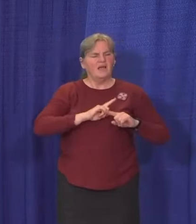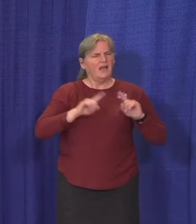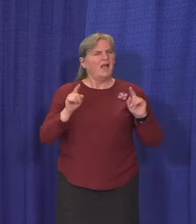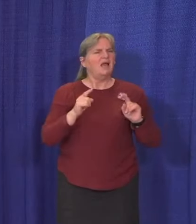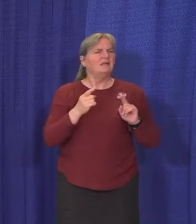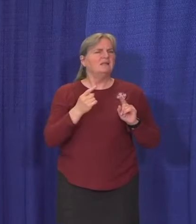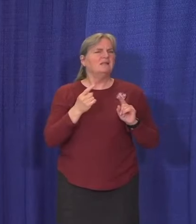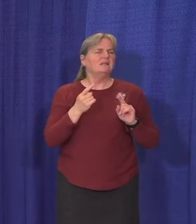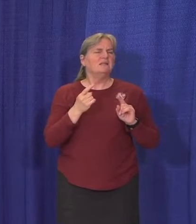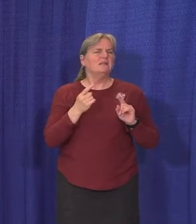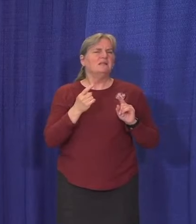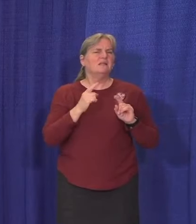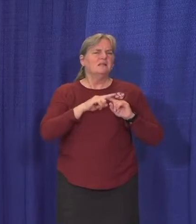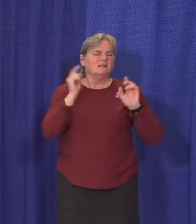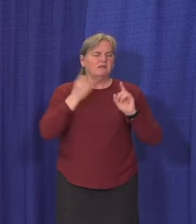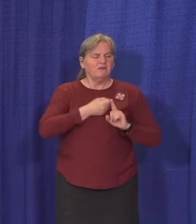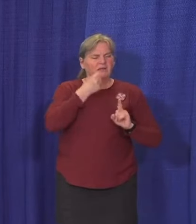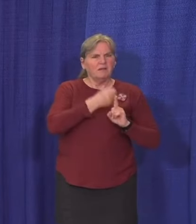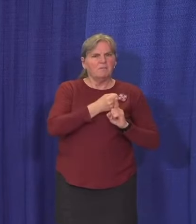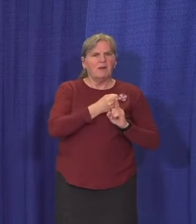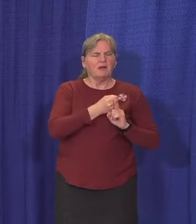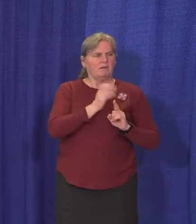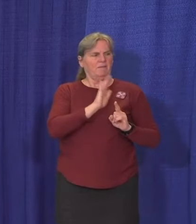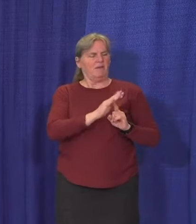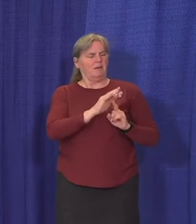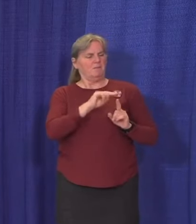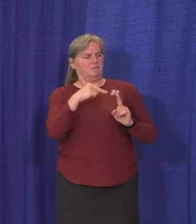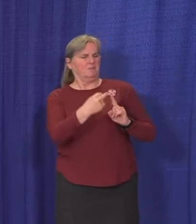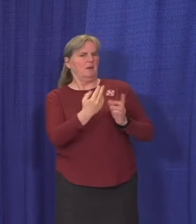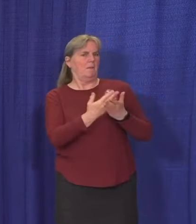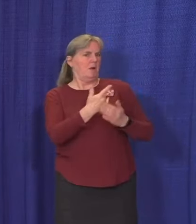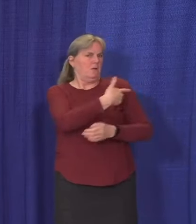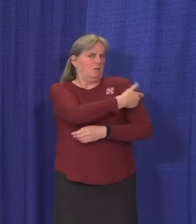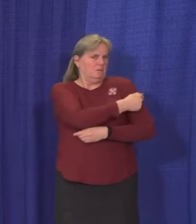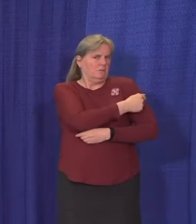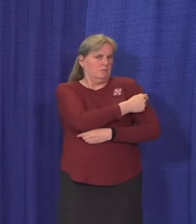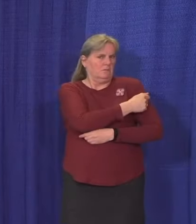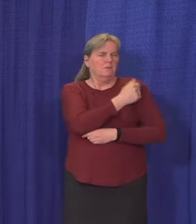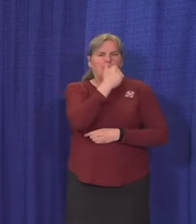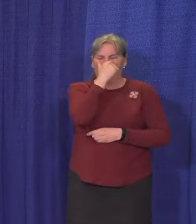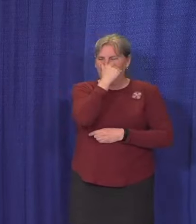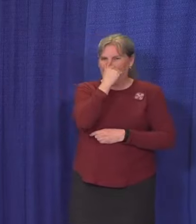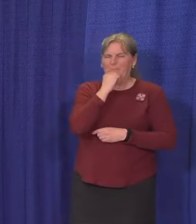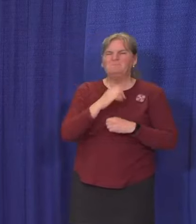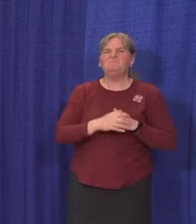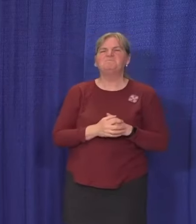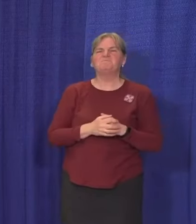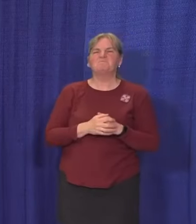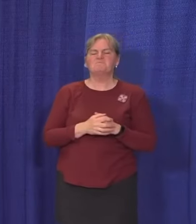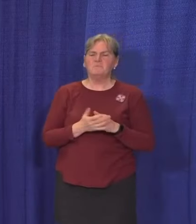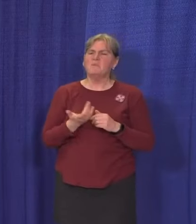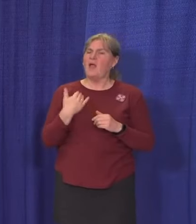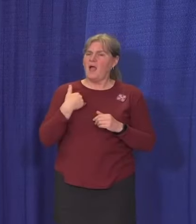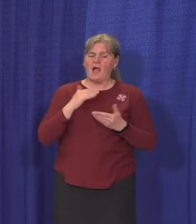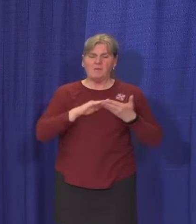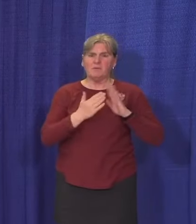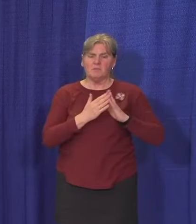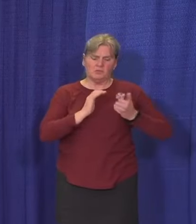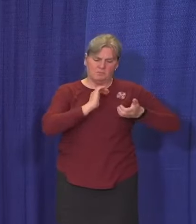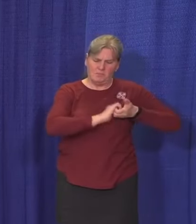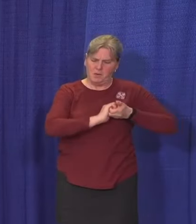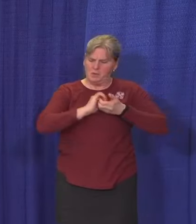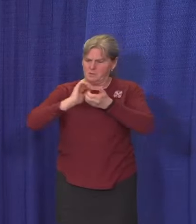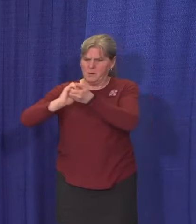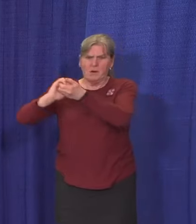impact about vaccinations. We are continuing to work with our partners in communities and First Nations on how to